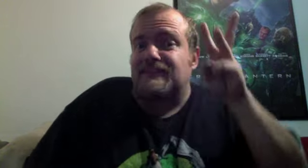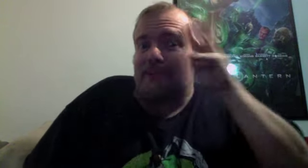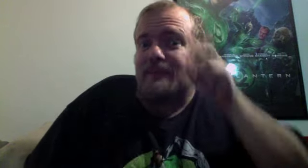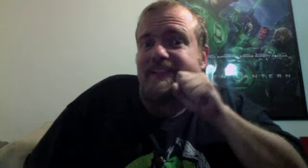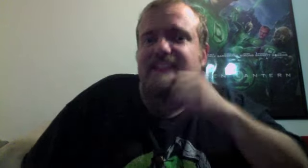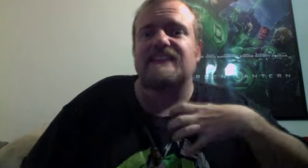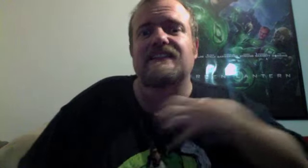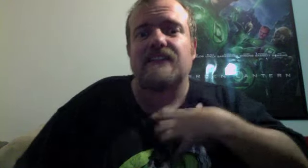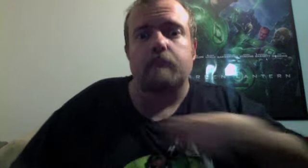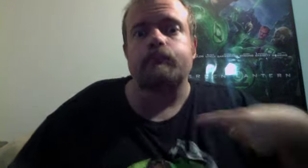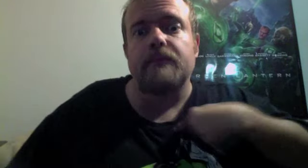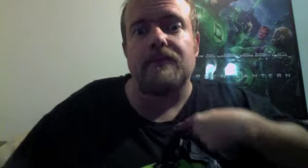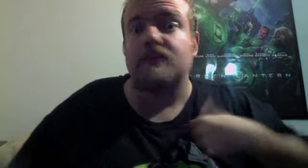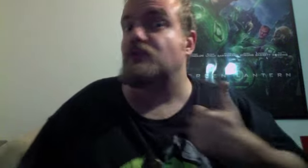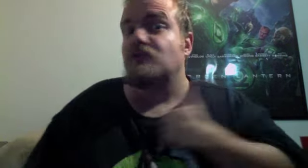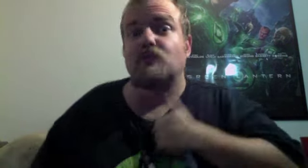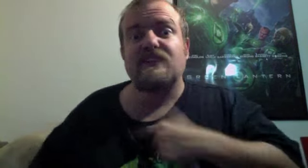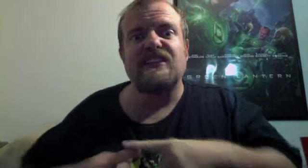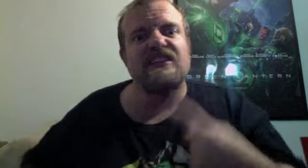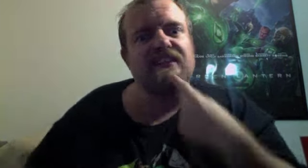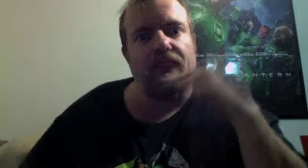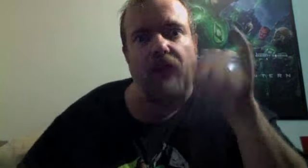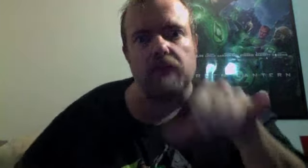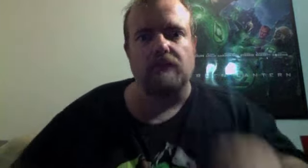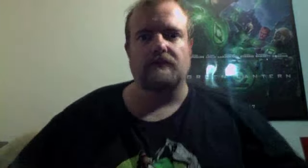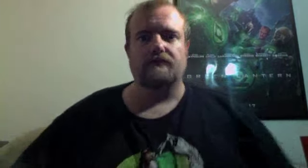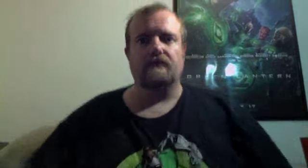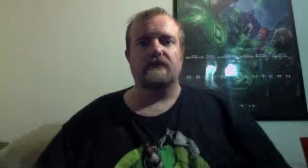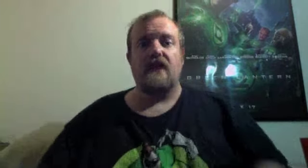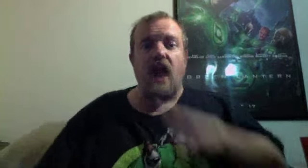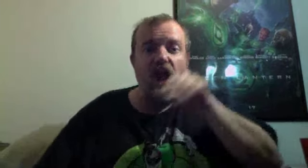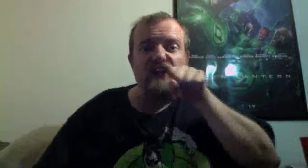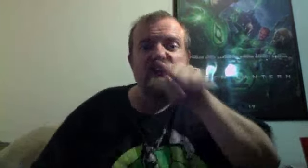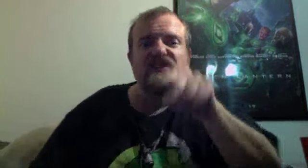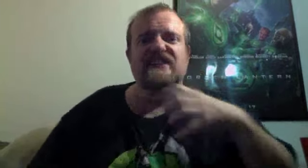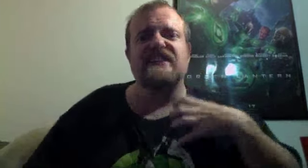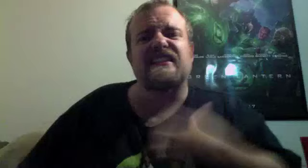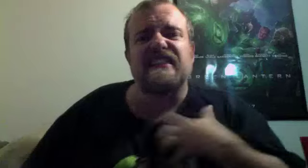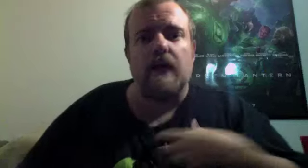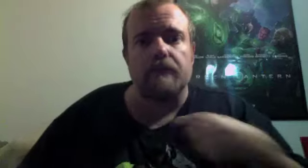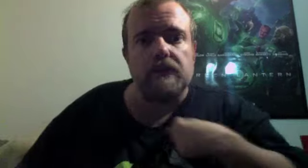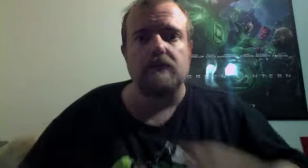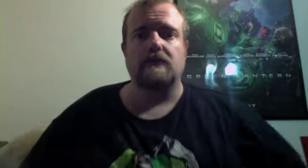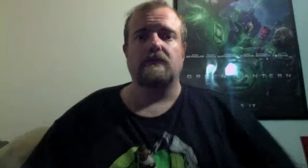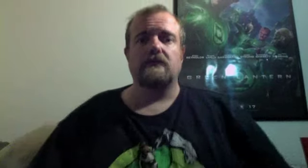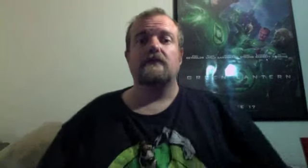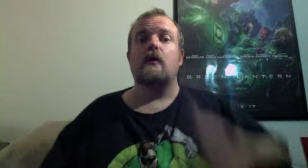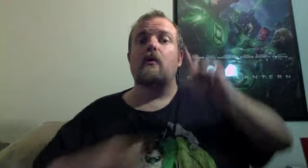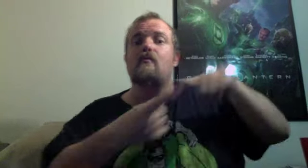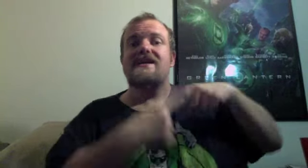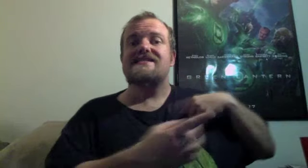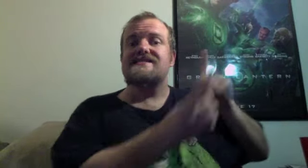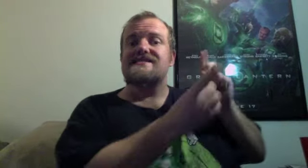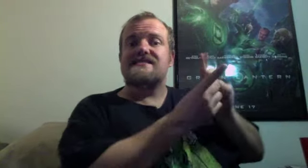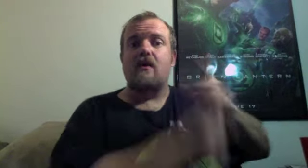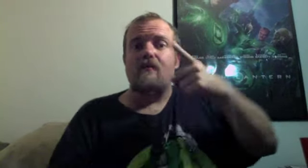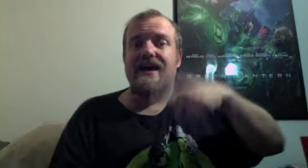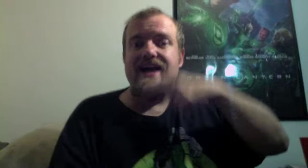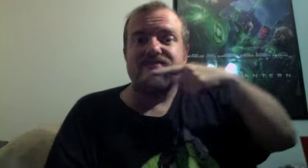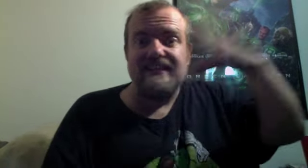piece, freedom? It has made a big difference in my grandson Logan's life and mine. Dragon empowers